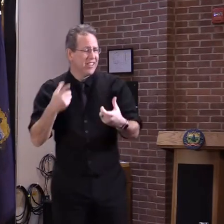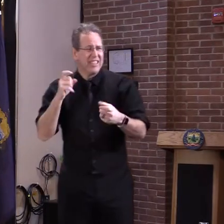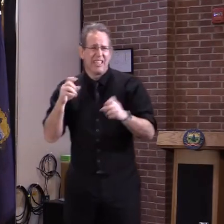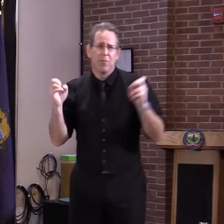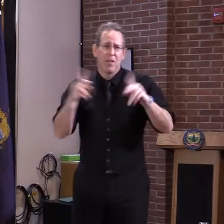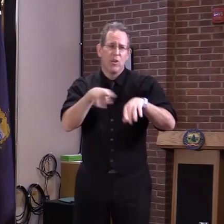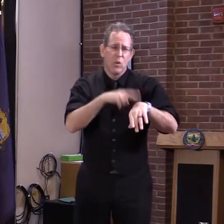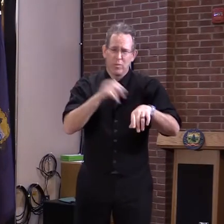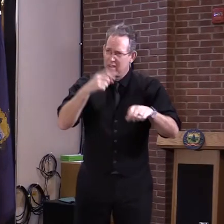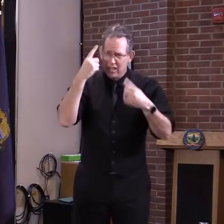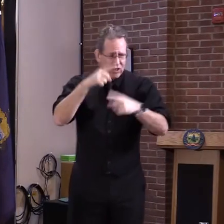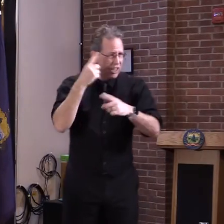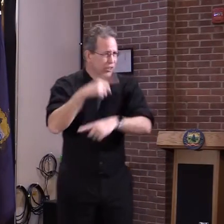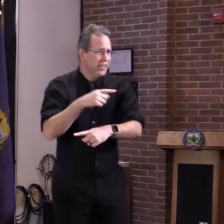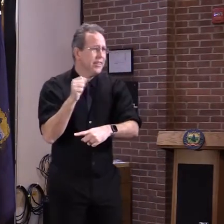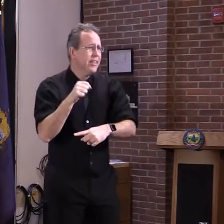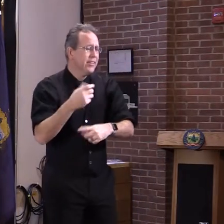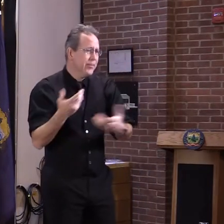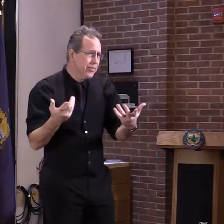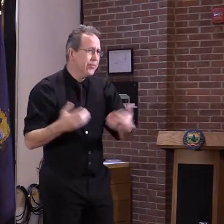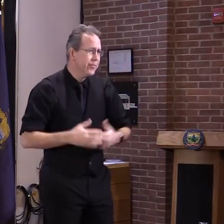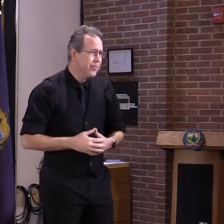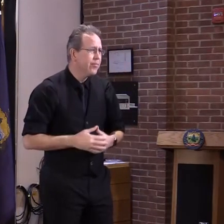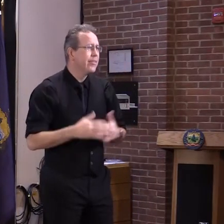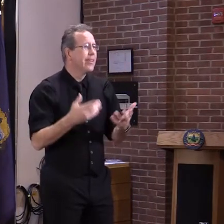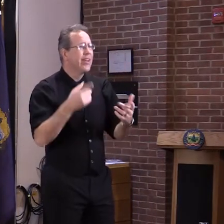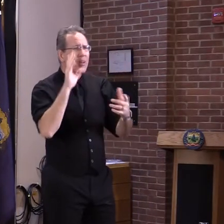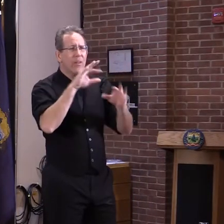visitation in some of those institutions,